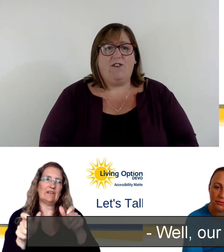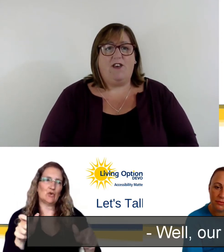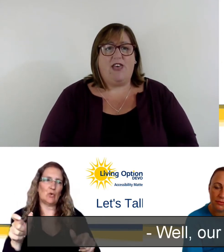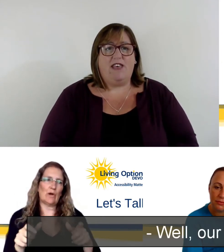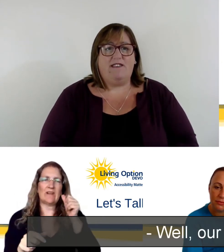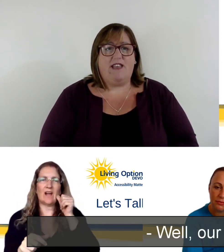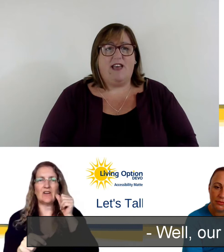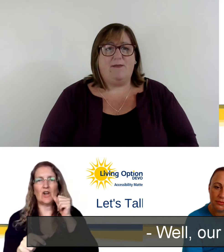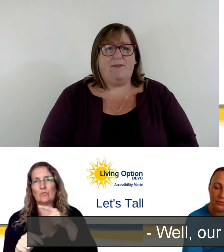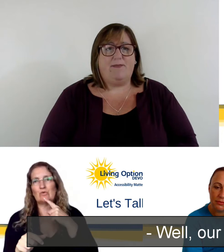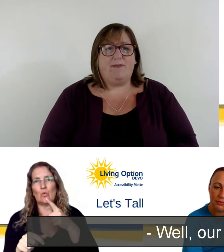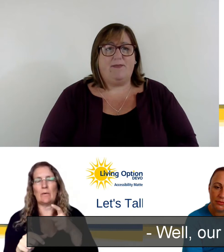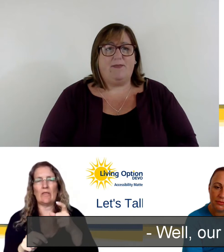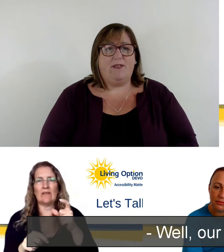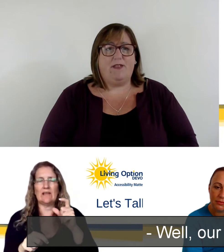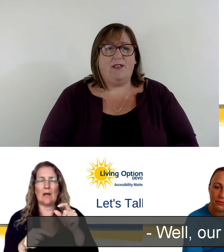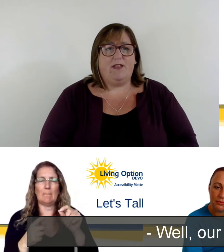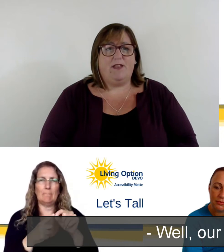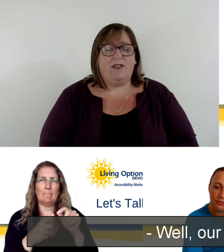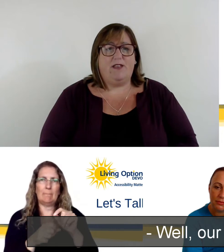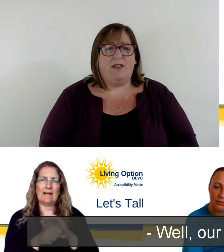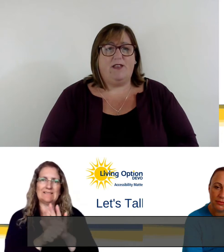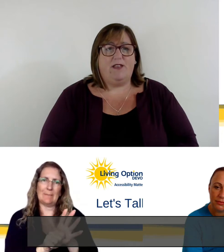Well, our service,